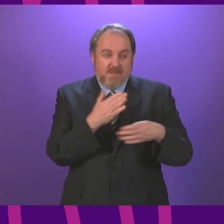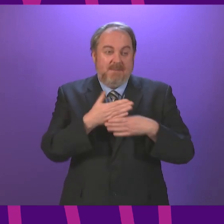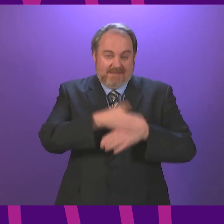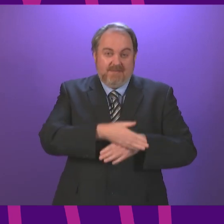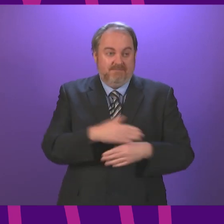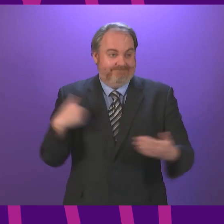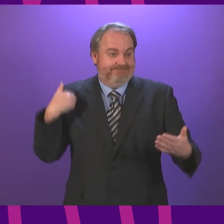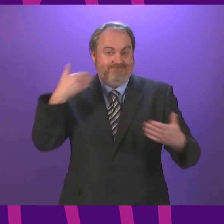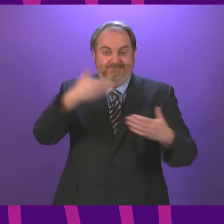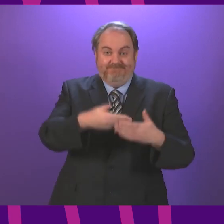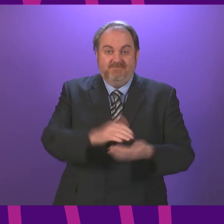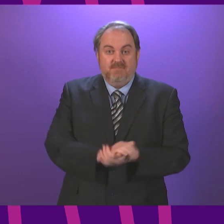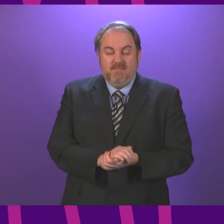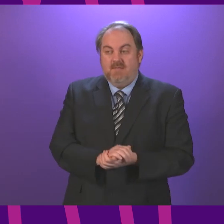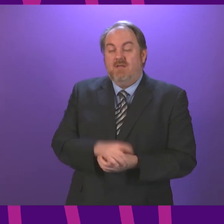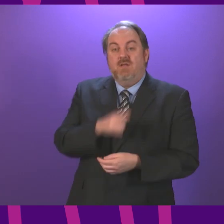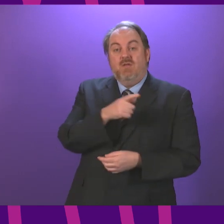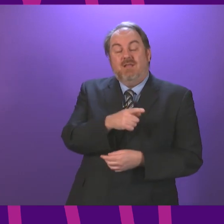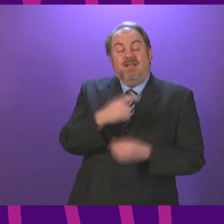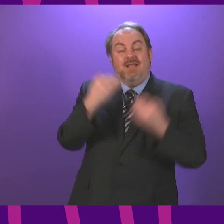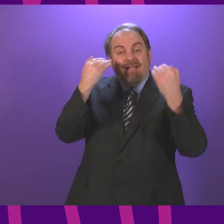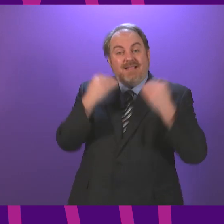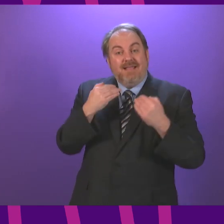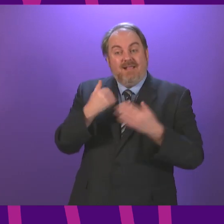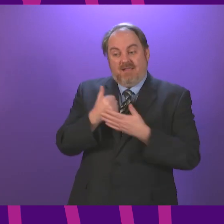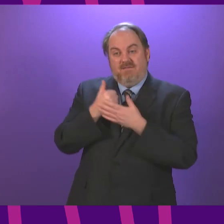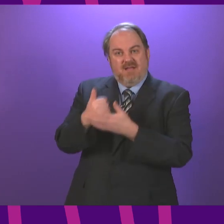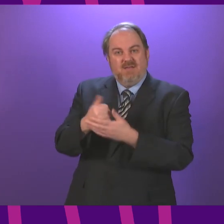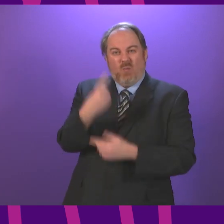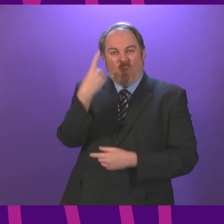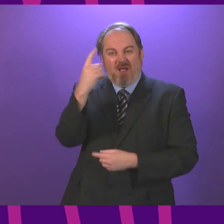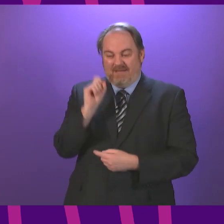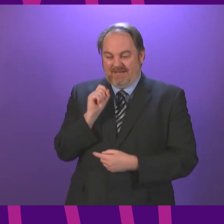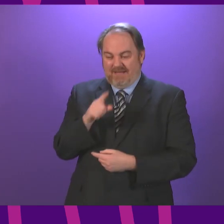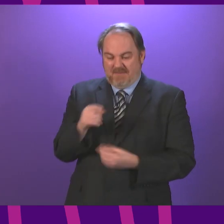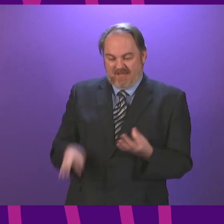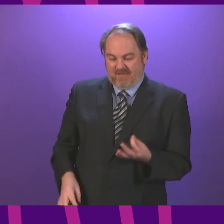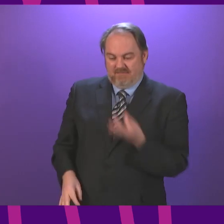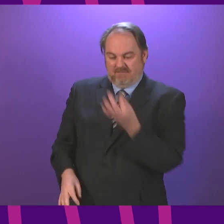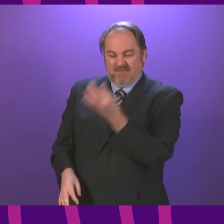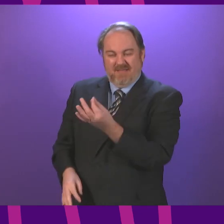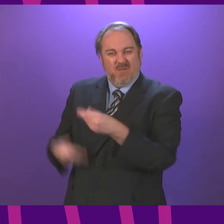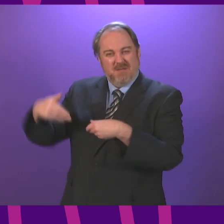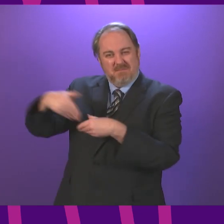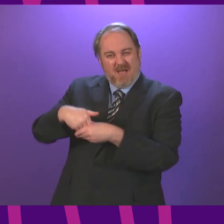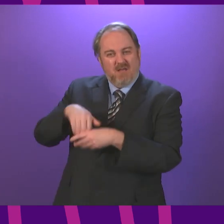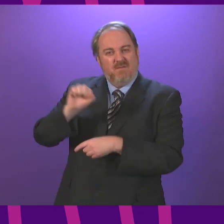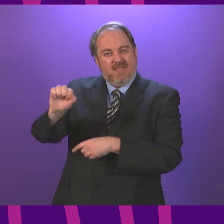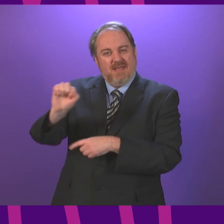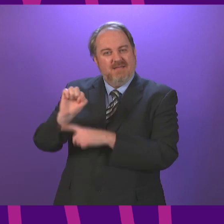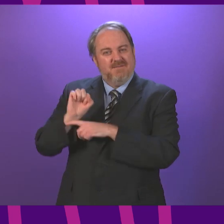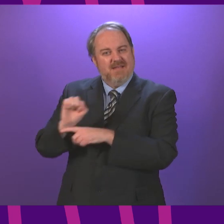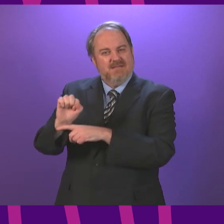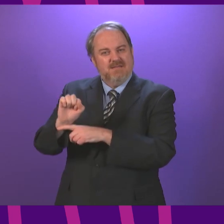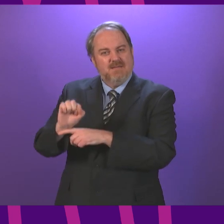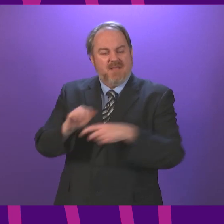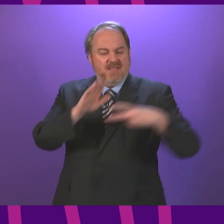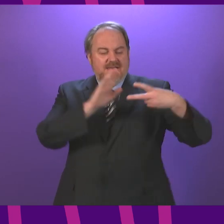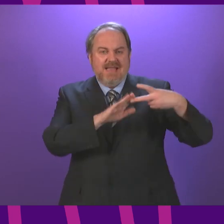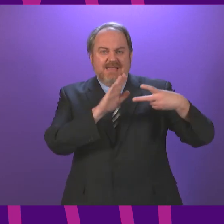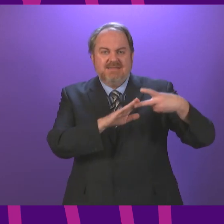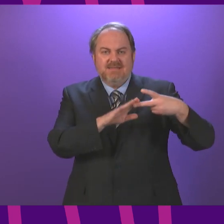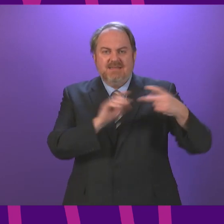was provided with one email in a chain. It was a crucial element to their defence. But they were not given the next email,